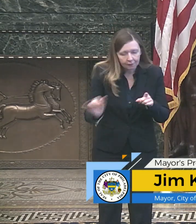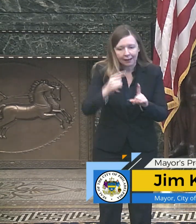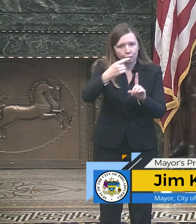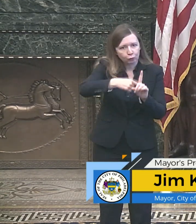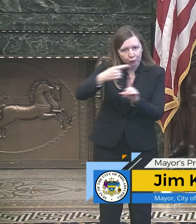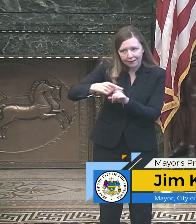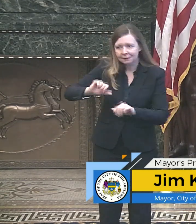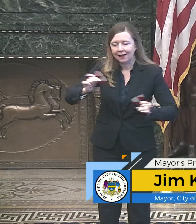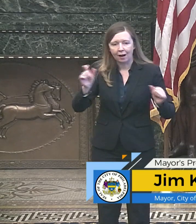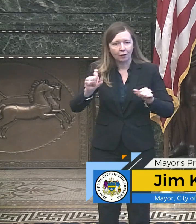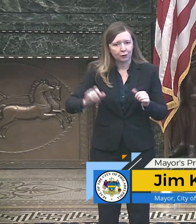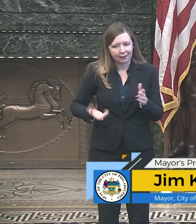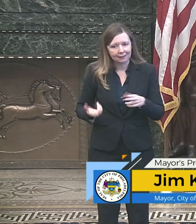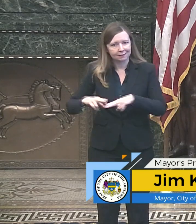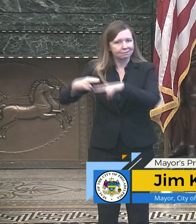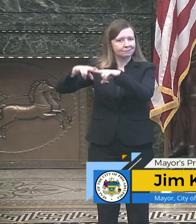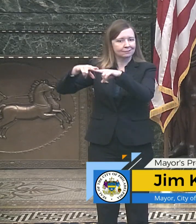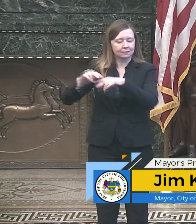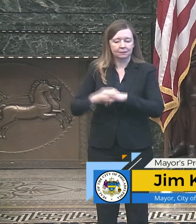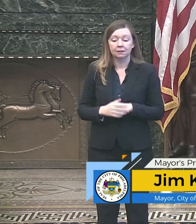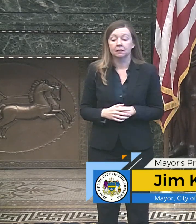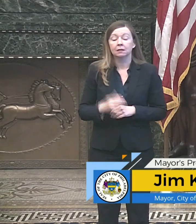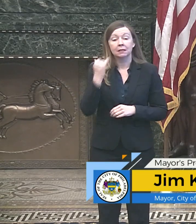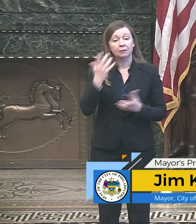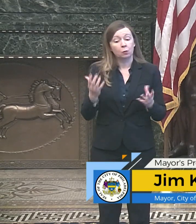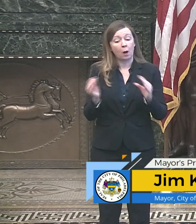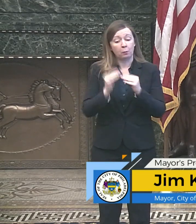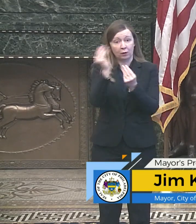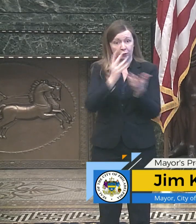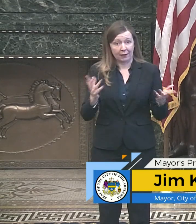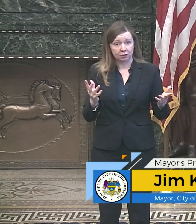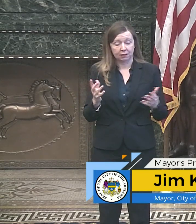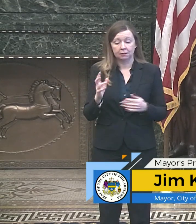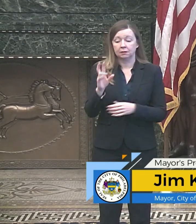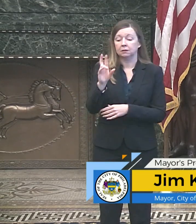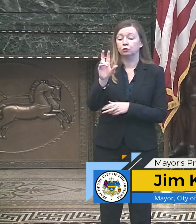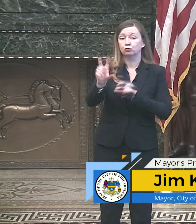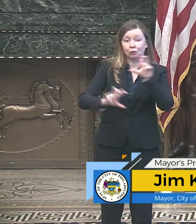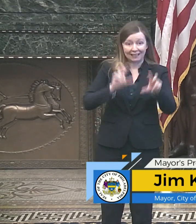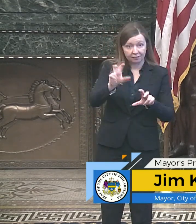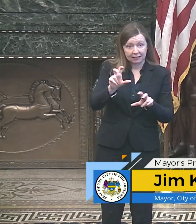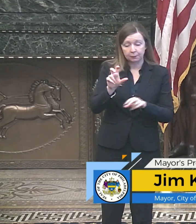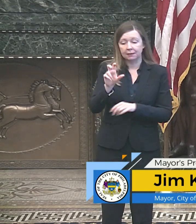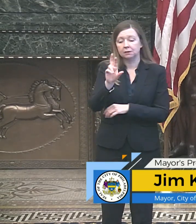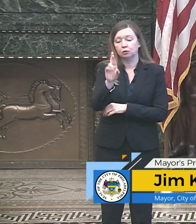other emerging needs. For more information, please visit